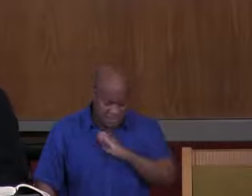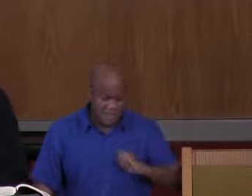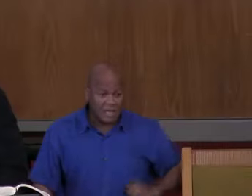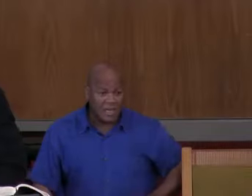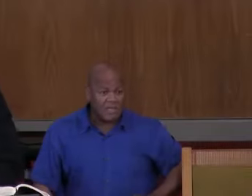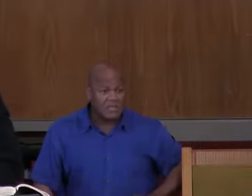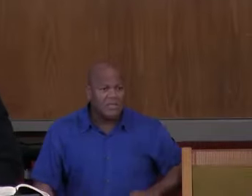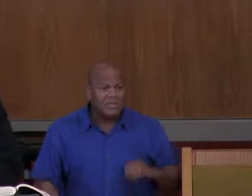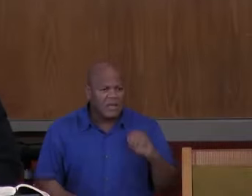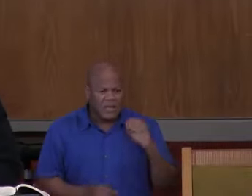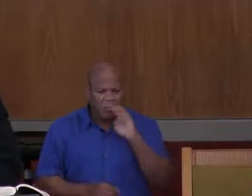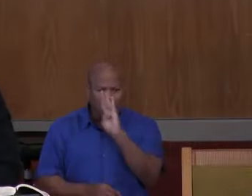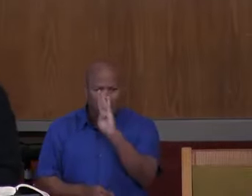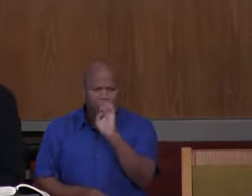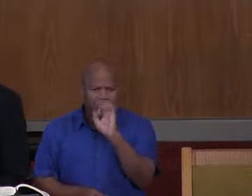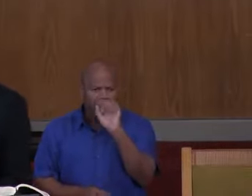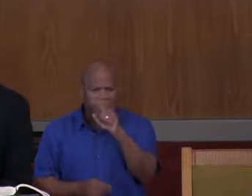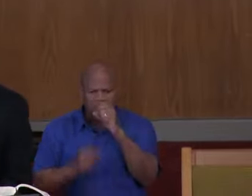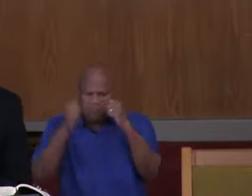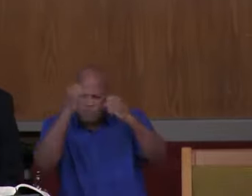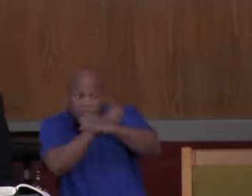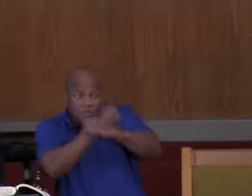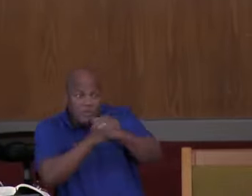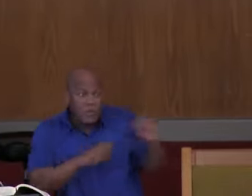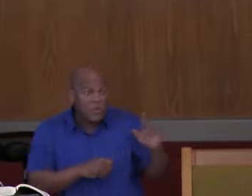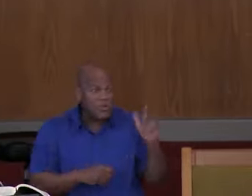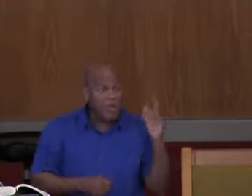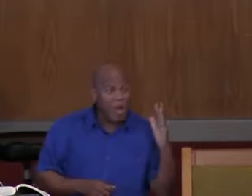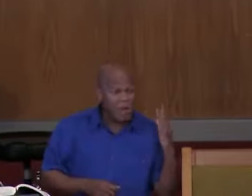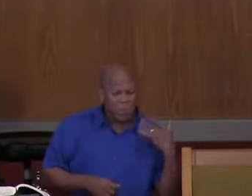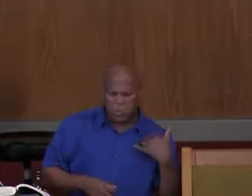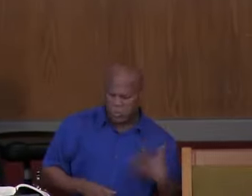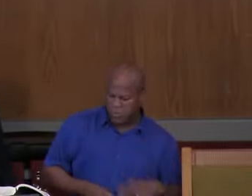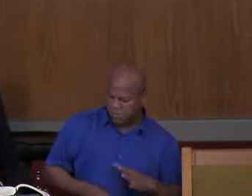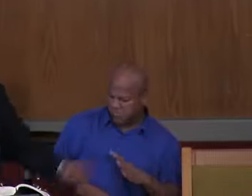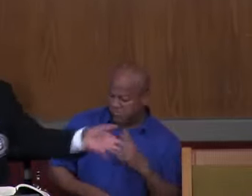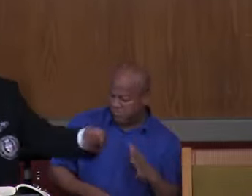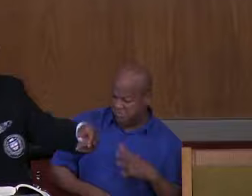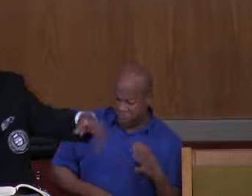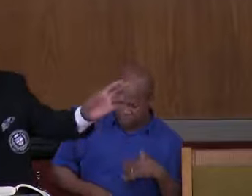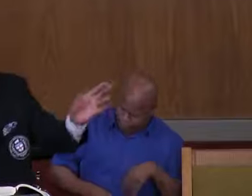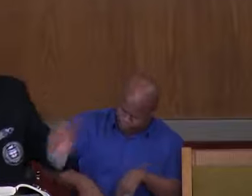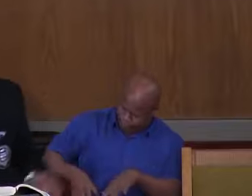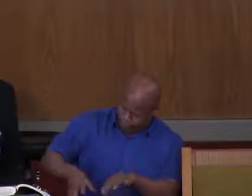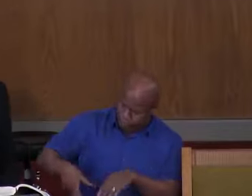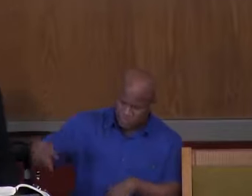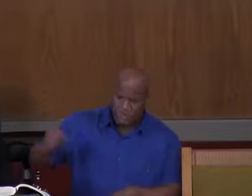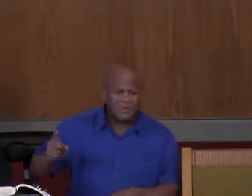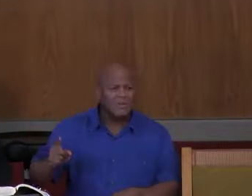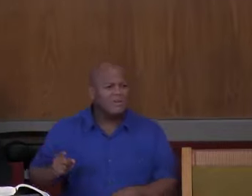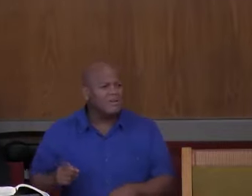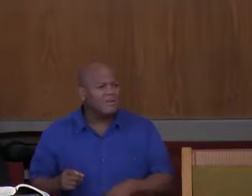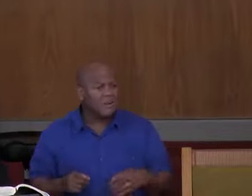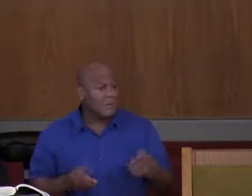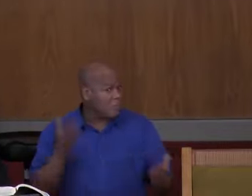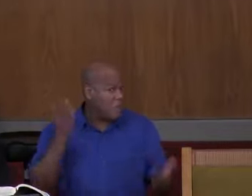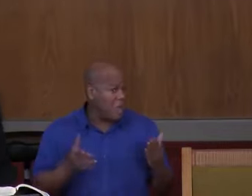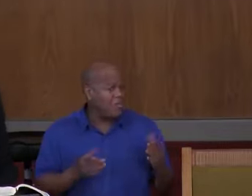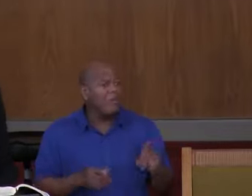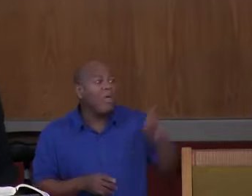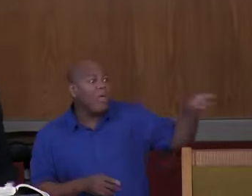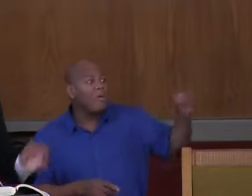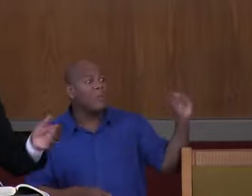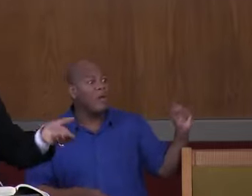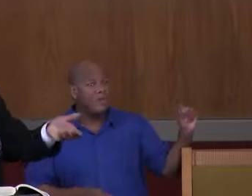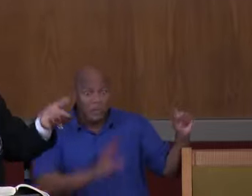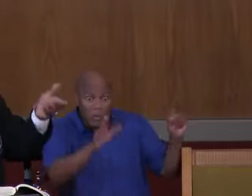battling Baal. And if your God is all that, Elijah said, well, go on. Maybe he can't hear you. Y'all should shout. Maybe he's in the bathroom.